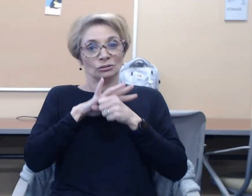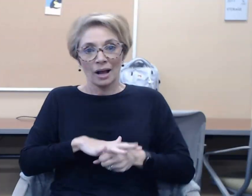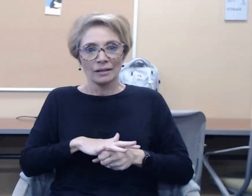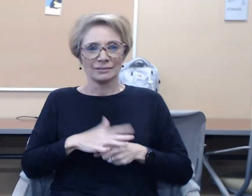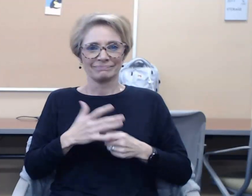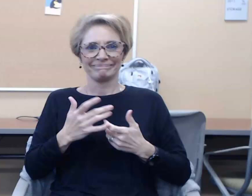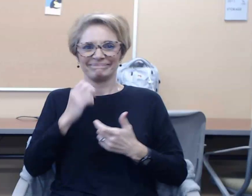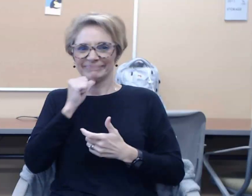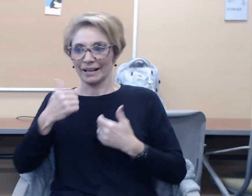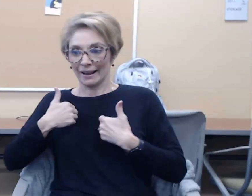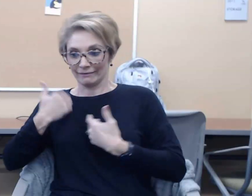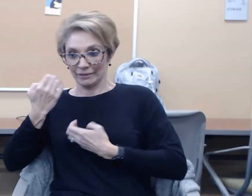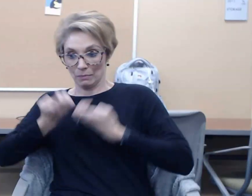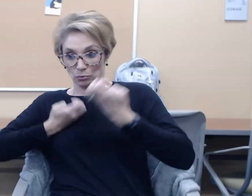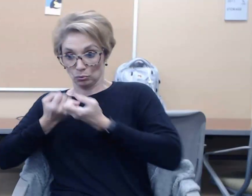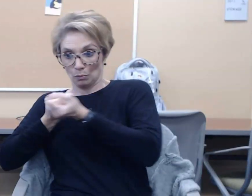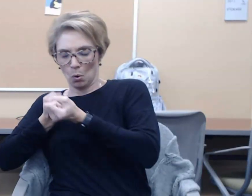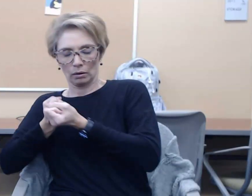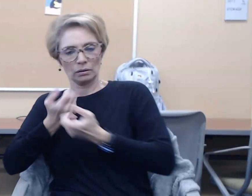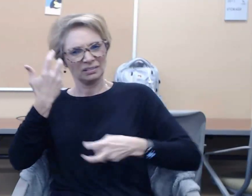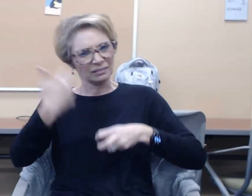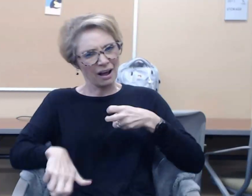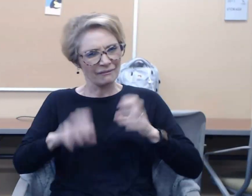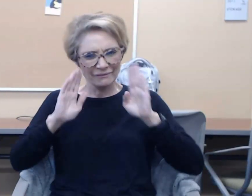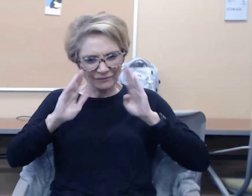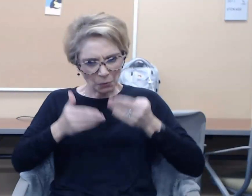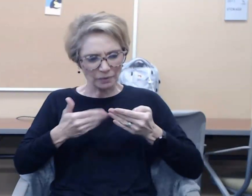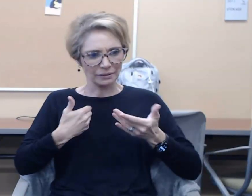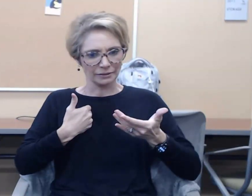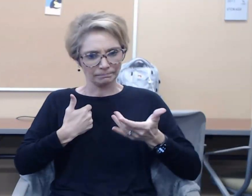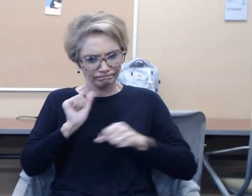support you need, then it's hard to focus in class, so it's hard to perform well.